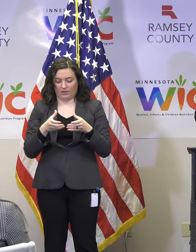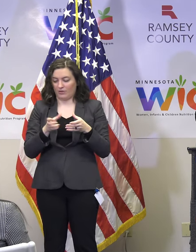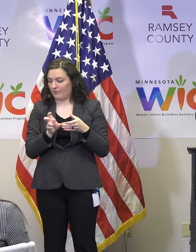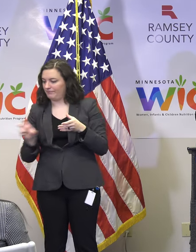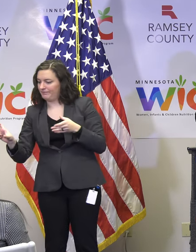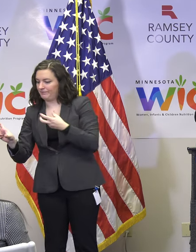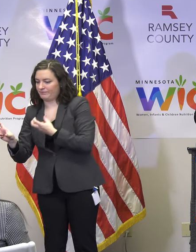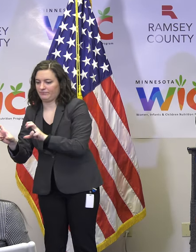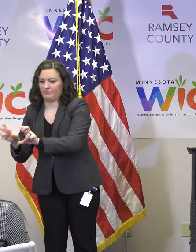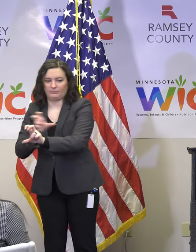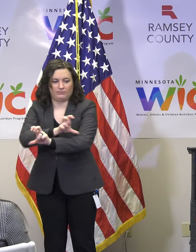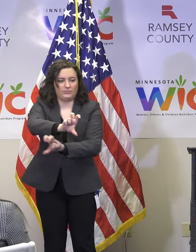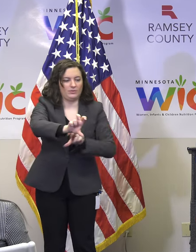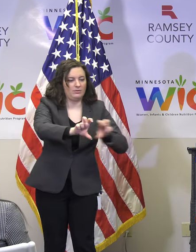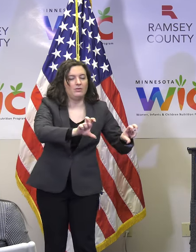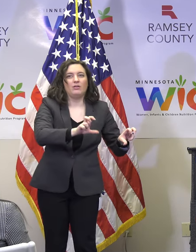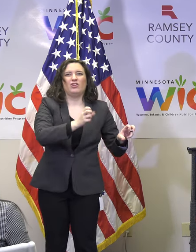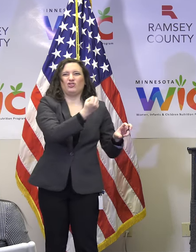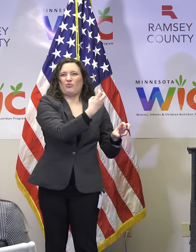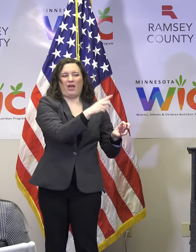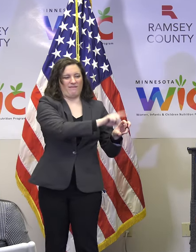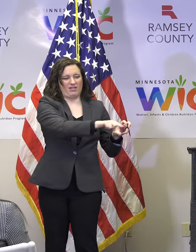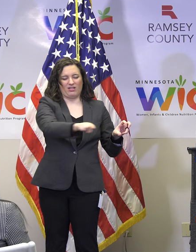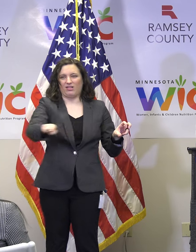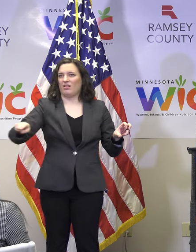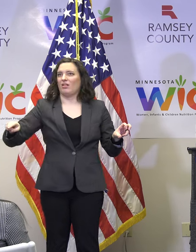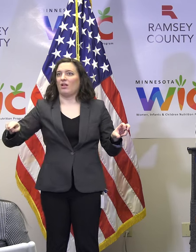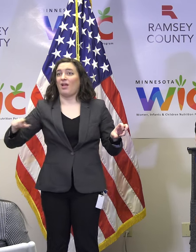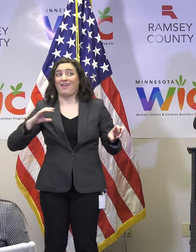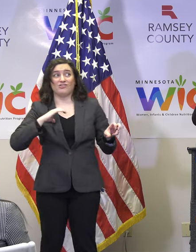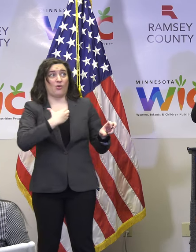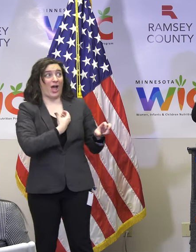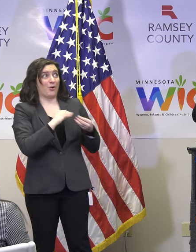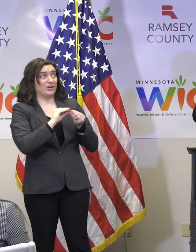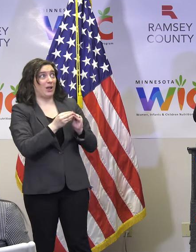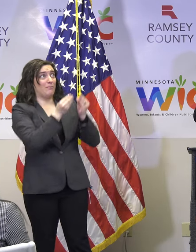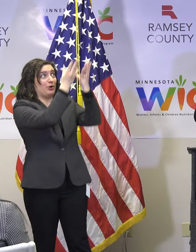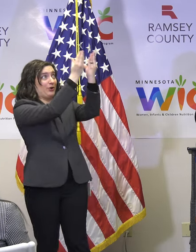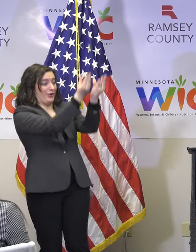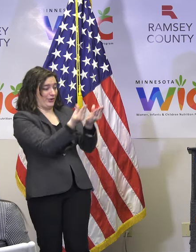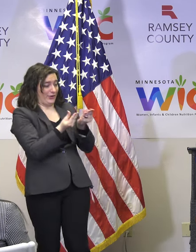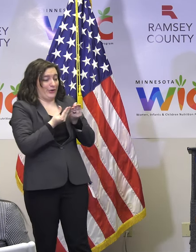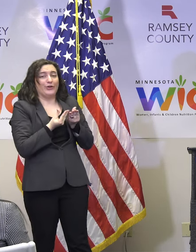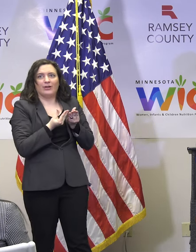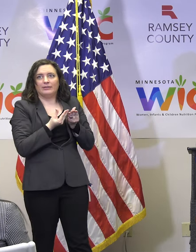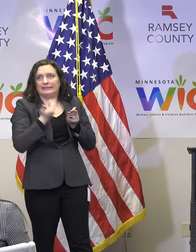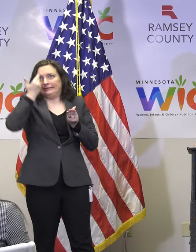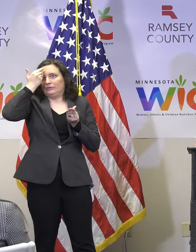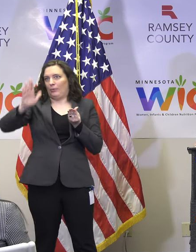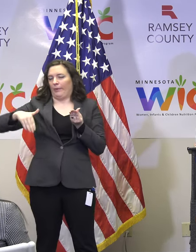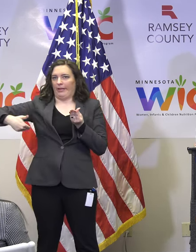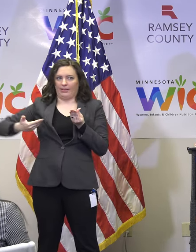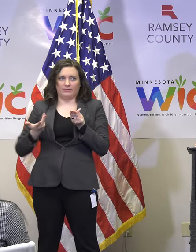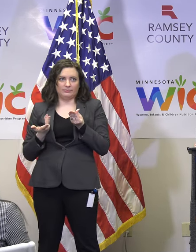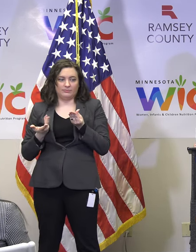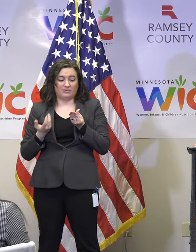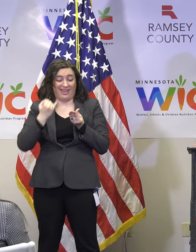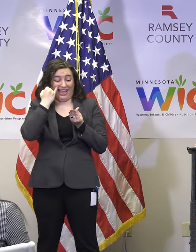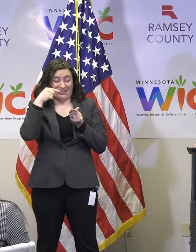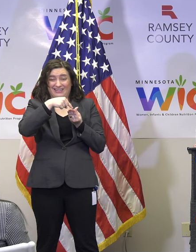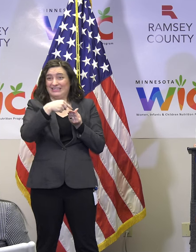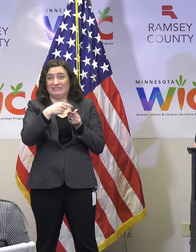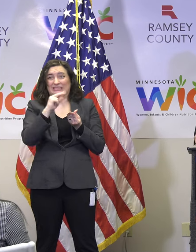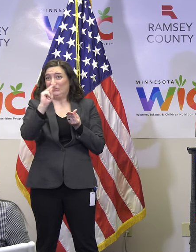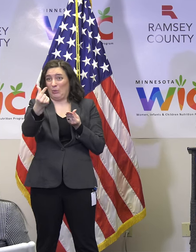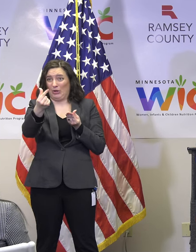yet know what that number is for USDA. And hopefully it's a good number. But if it's not, then we really have to start to